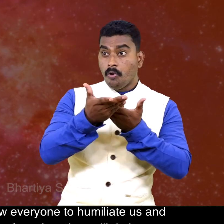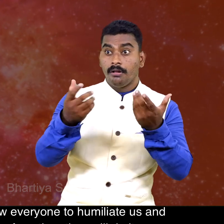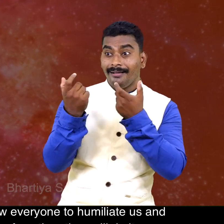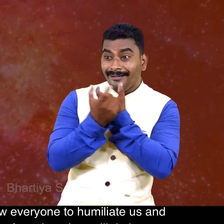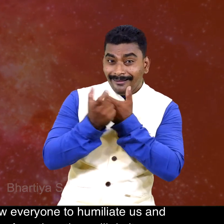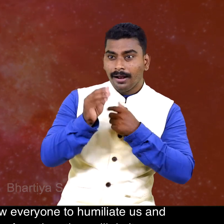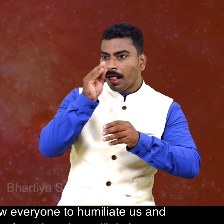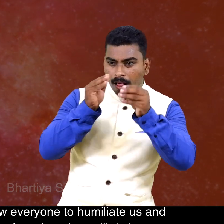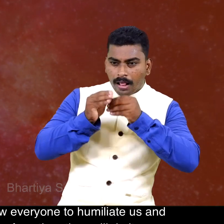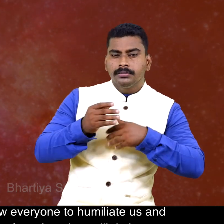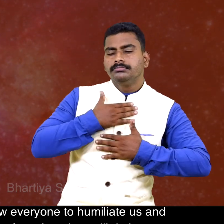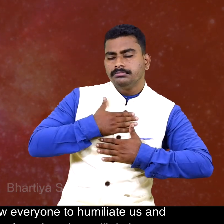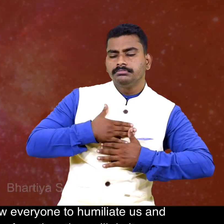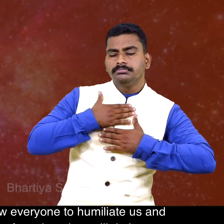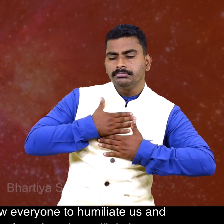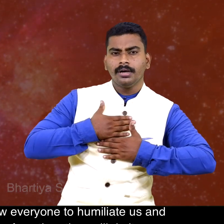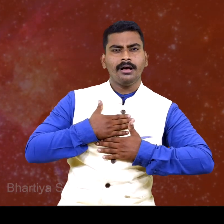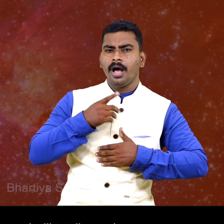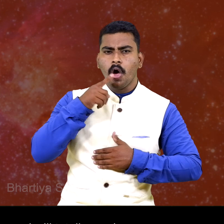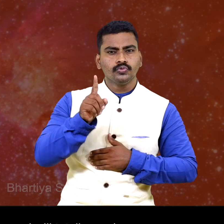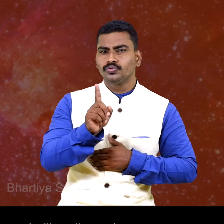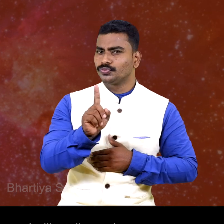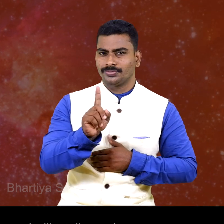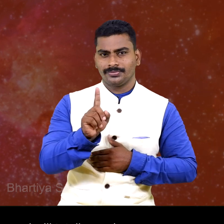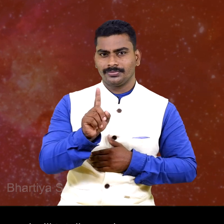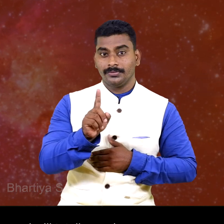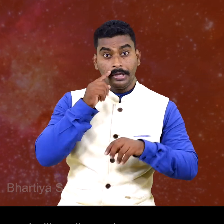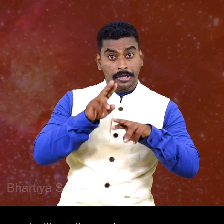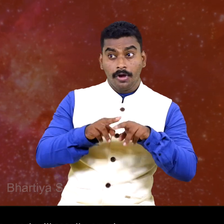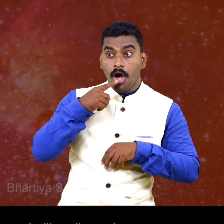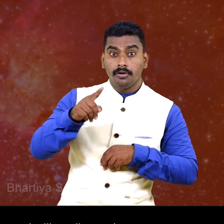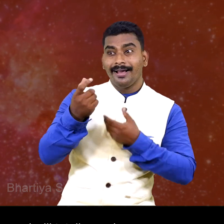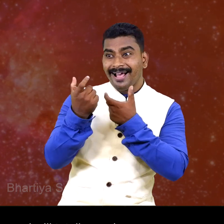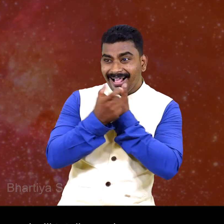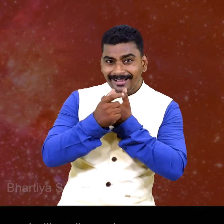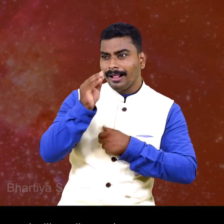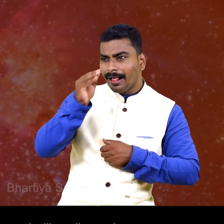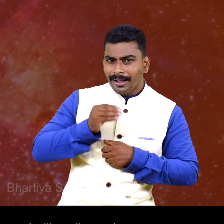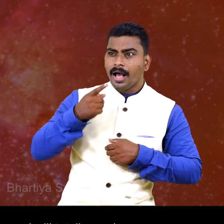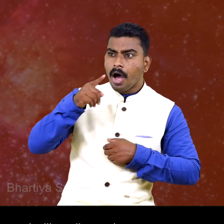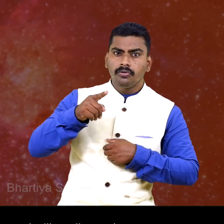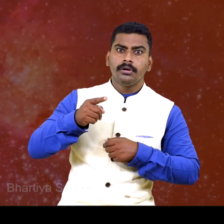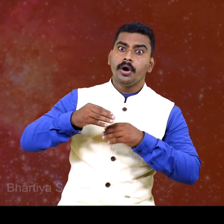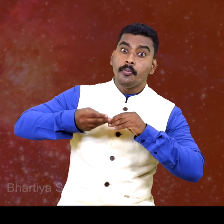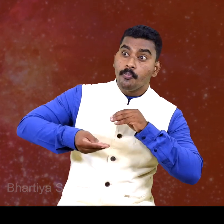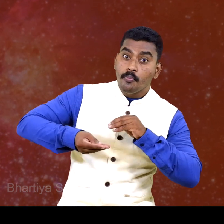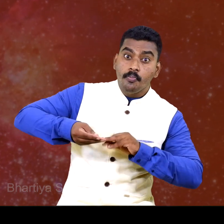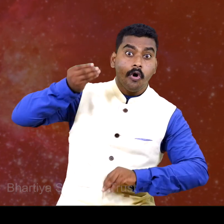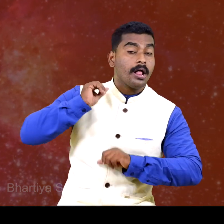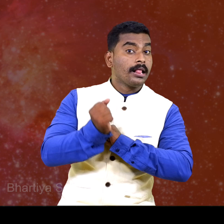then they will do it even more and will totally crush us.